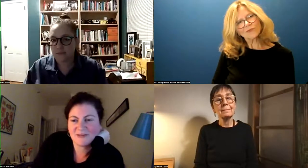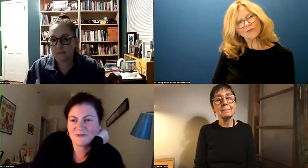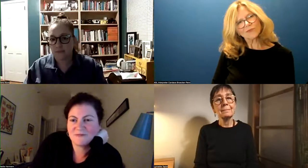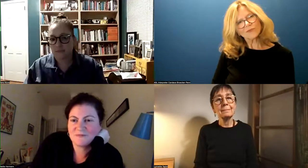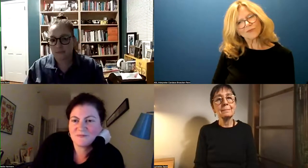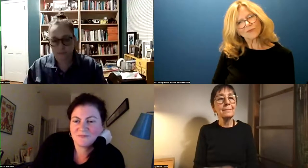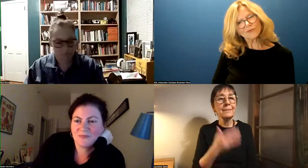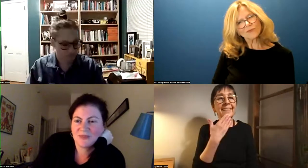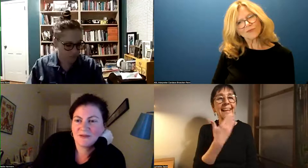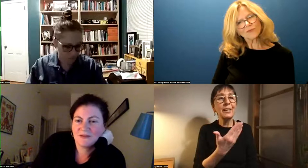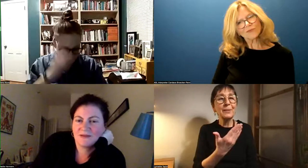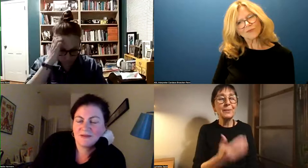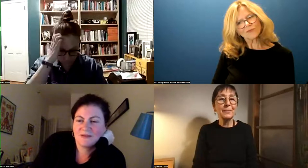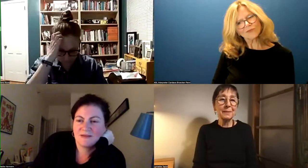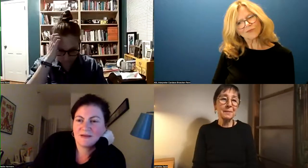Thank you.